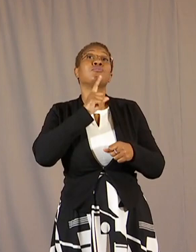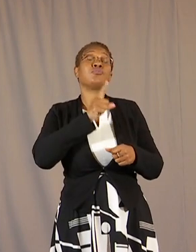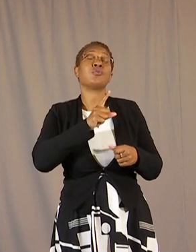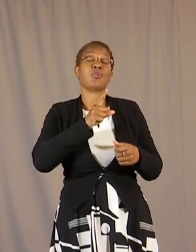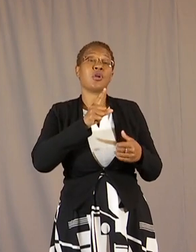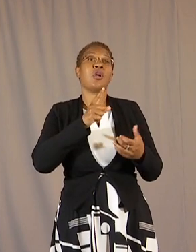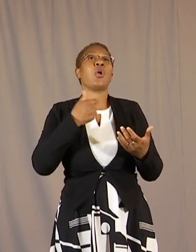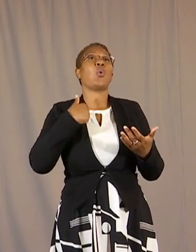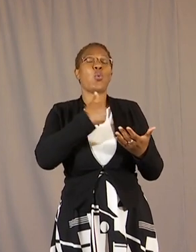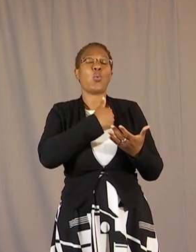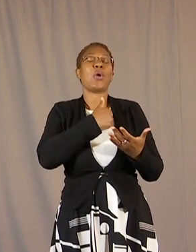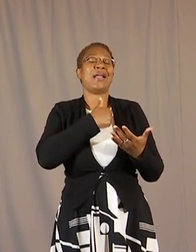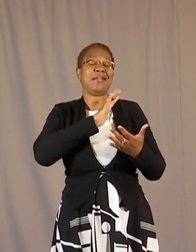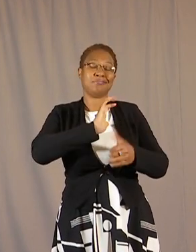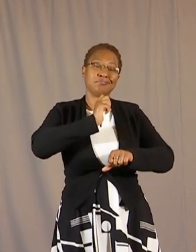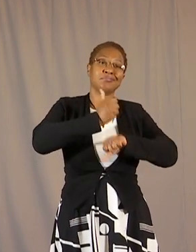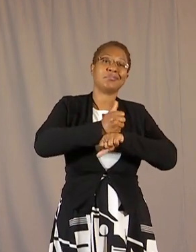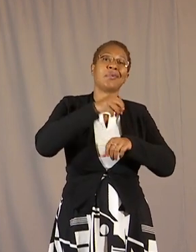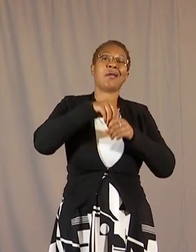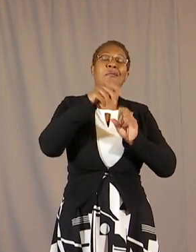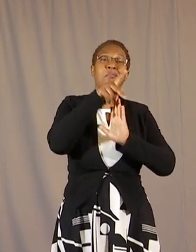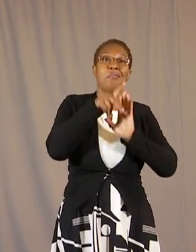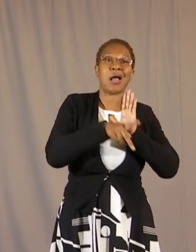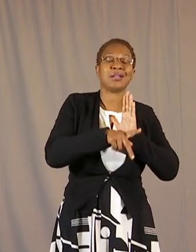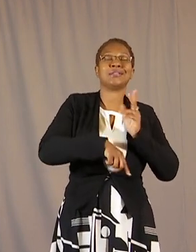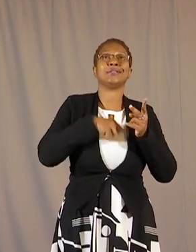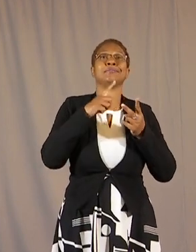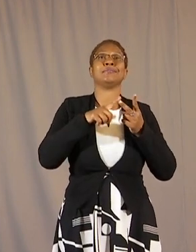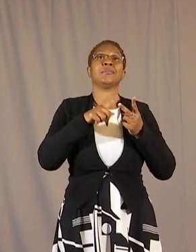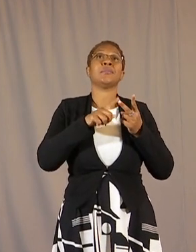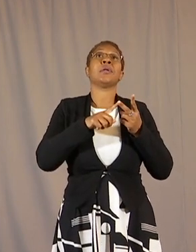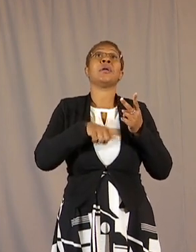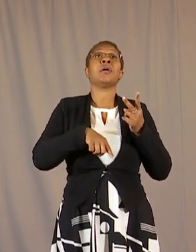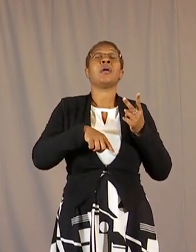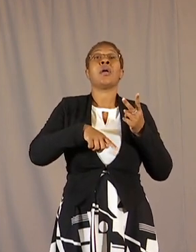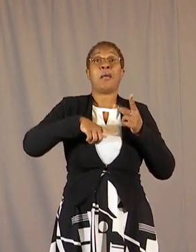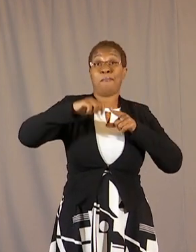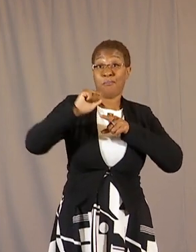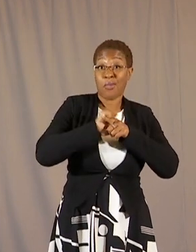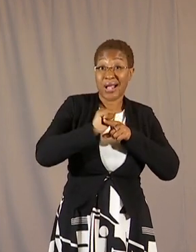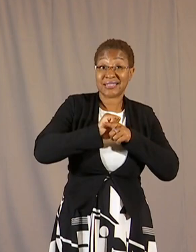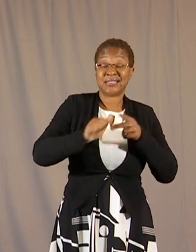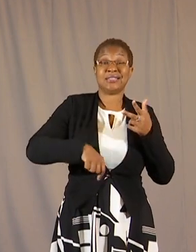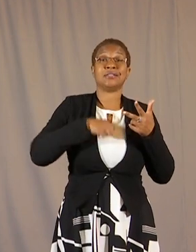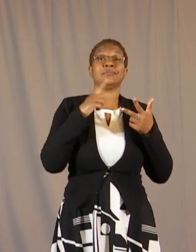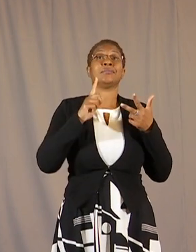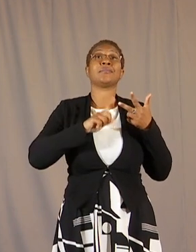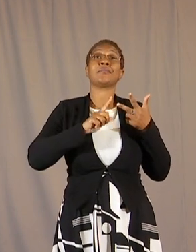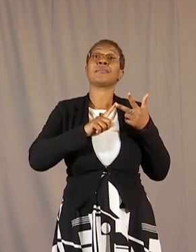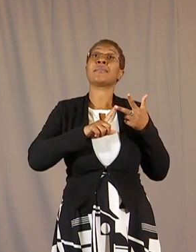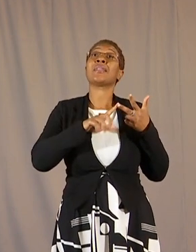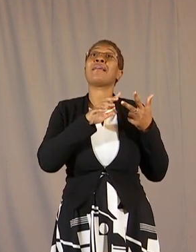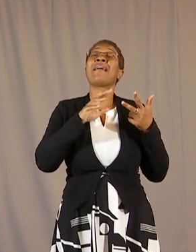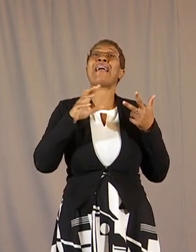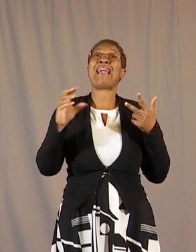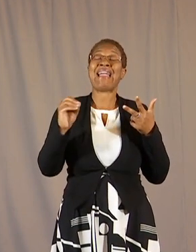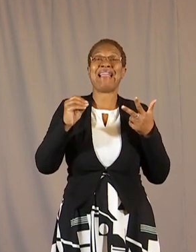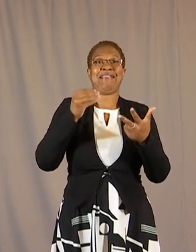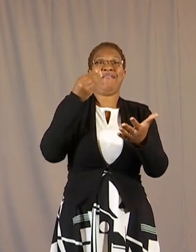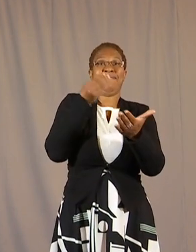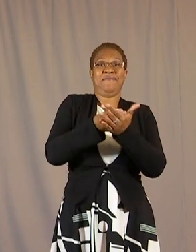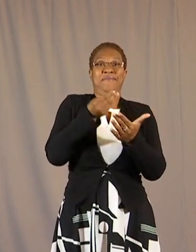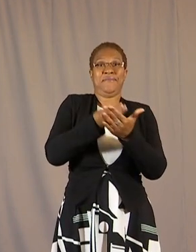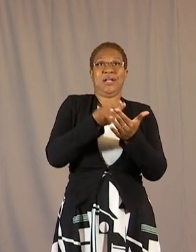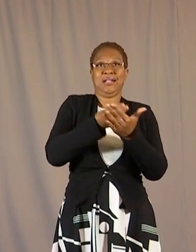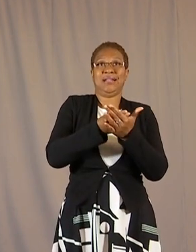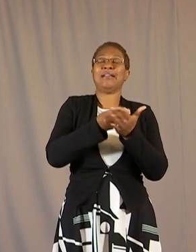we build this into policy? How do we build this into not only policy and practice, but let's build it into the funding mechanisms